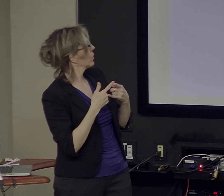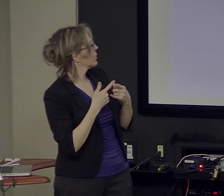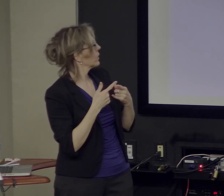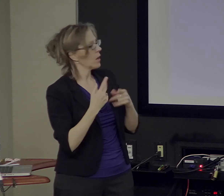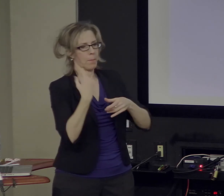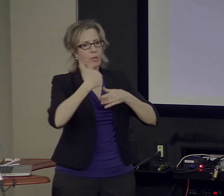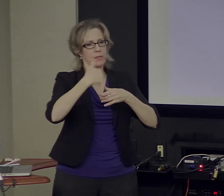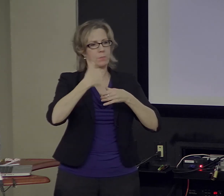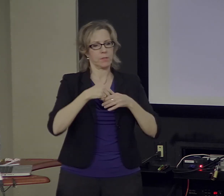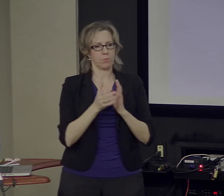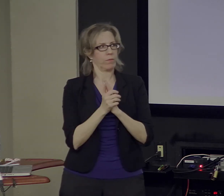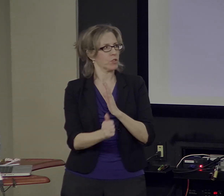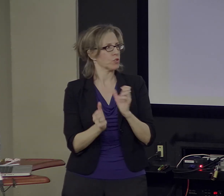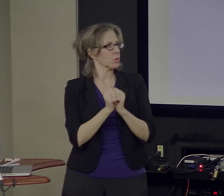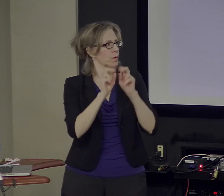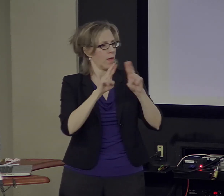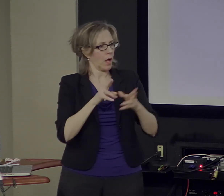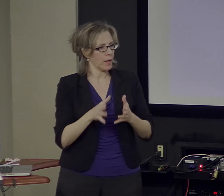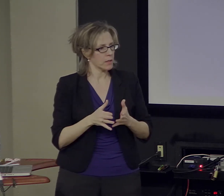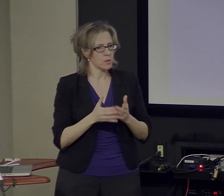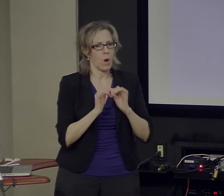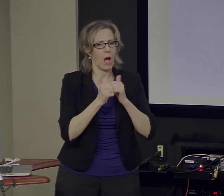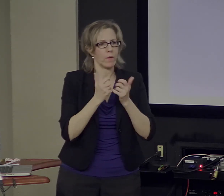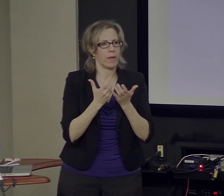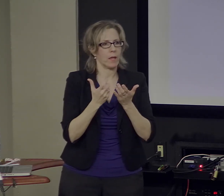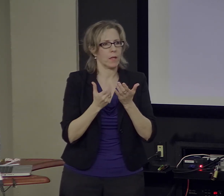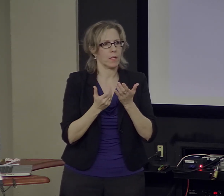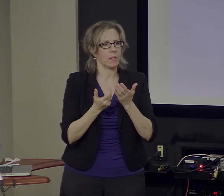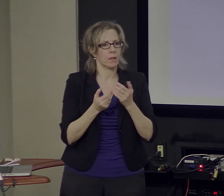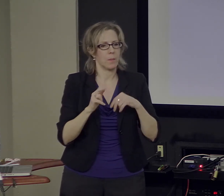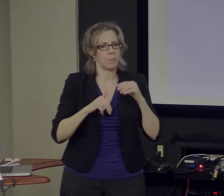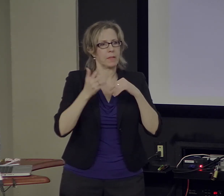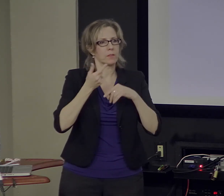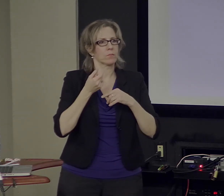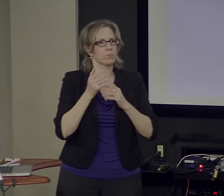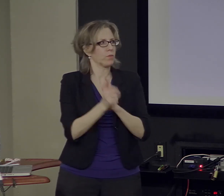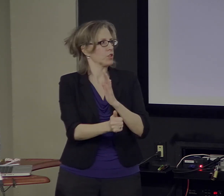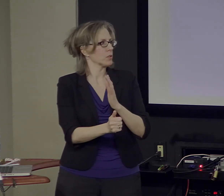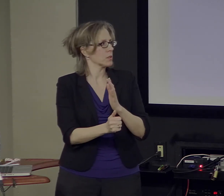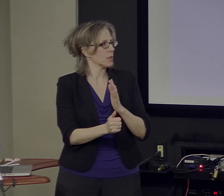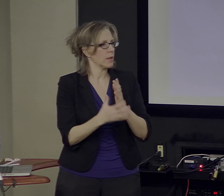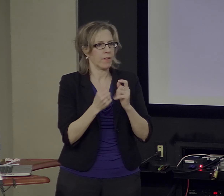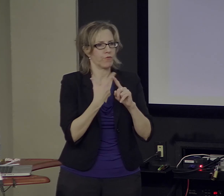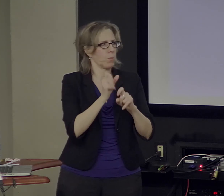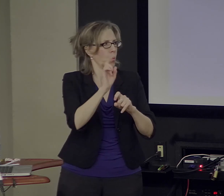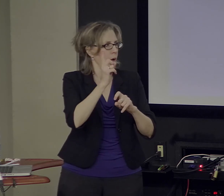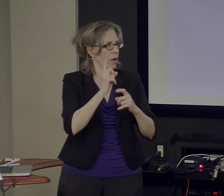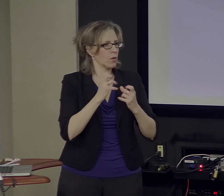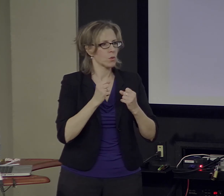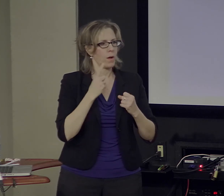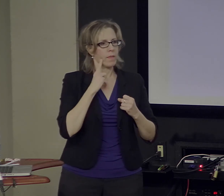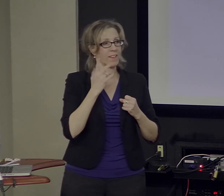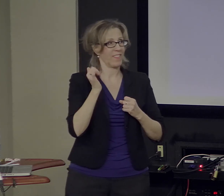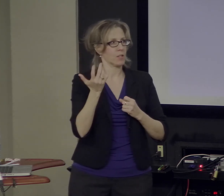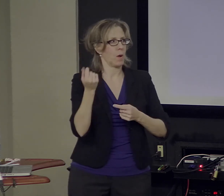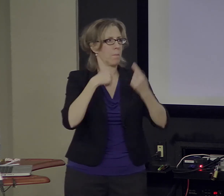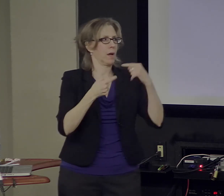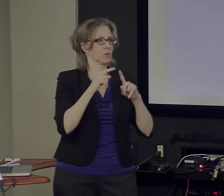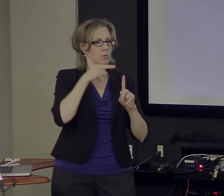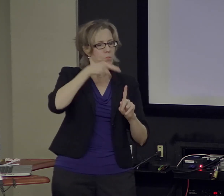think that training is important. And how do you determine proficiency?